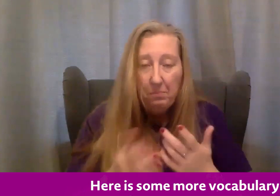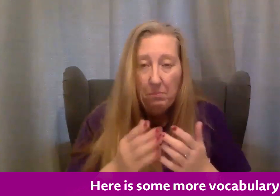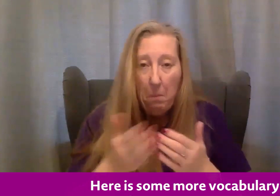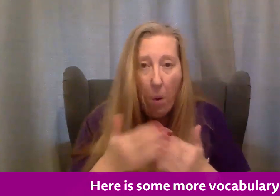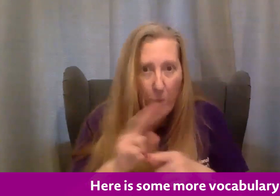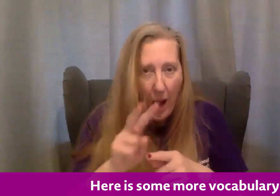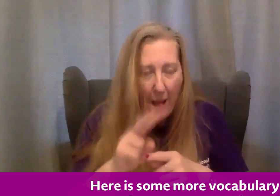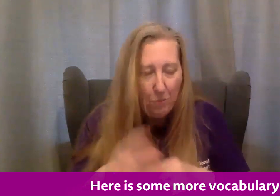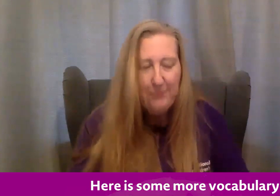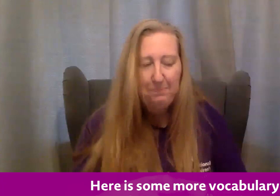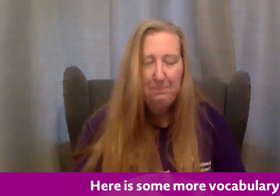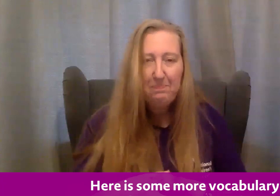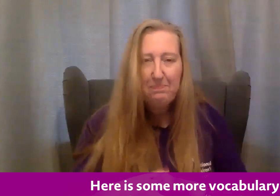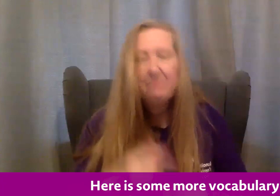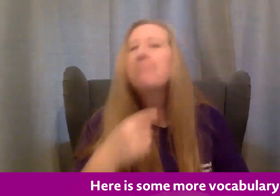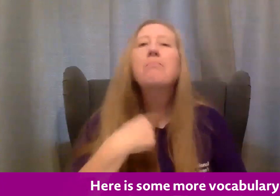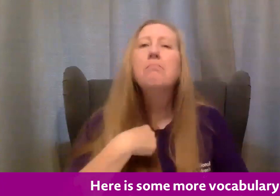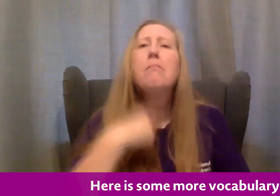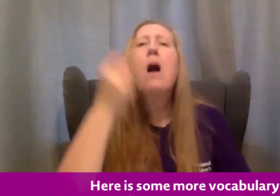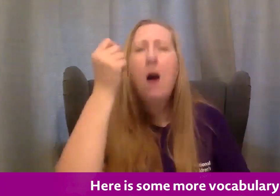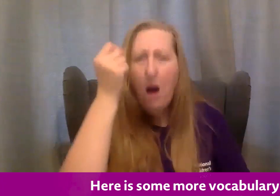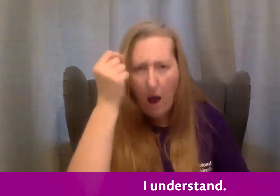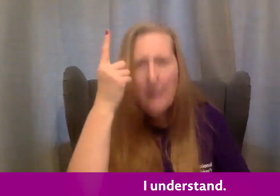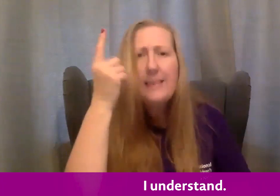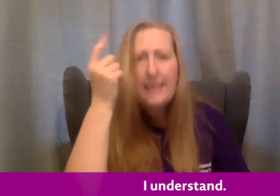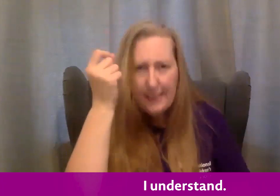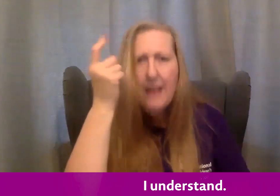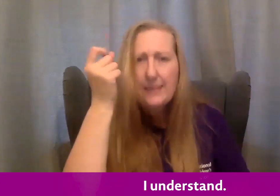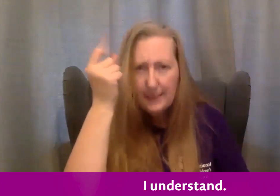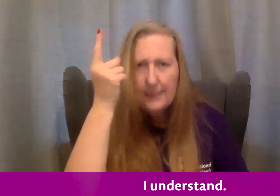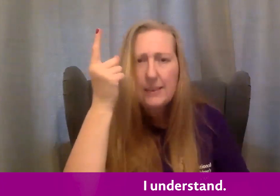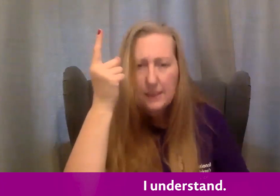Here is some more vocabulary that we've covered. I understand.